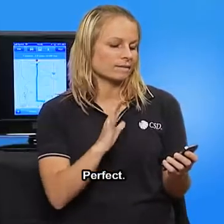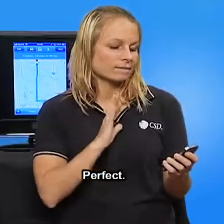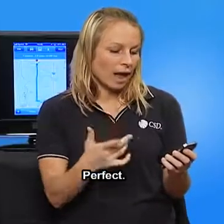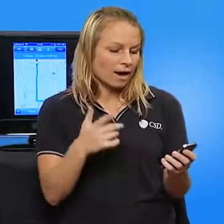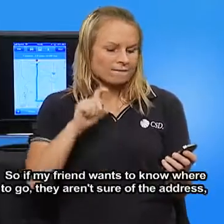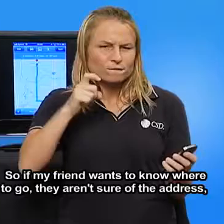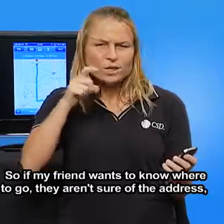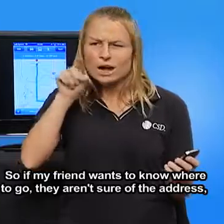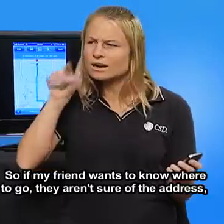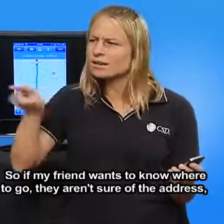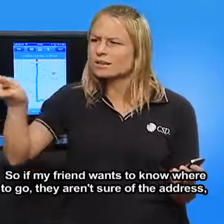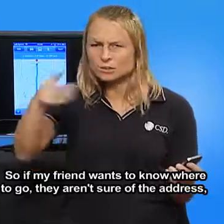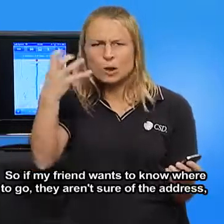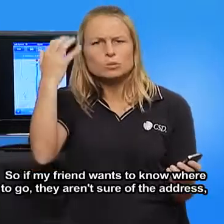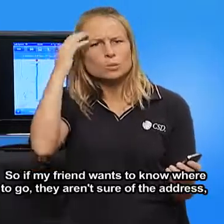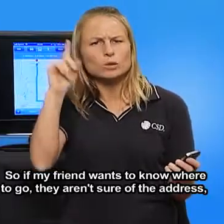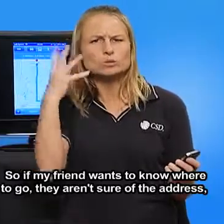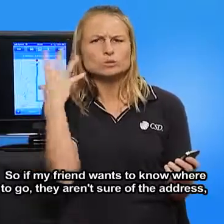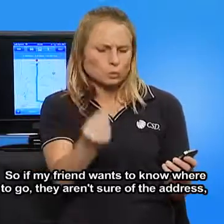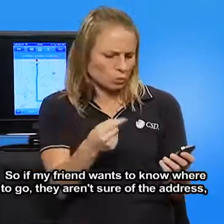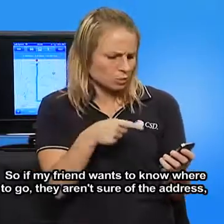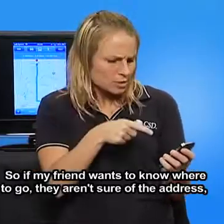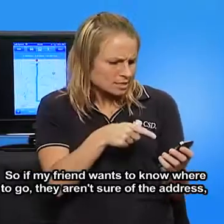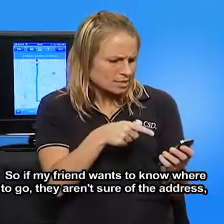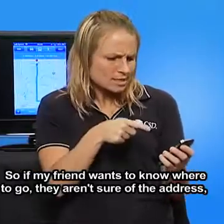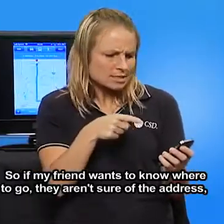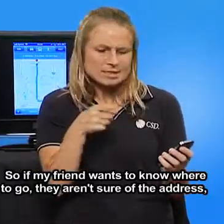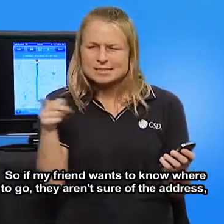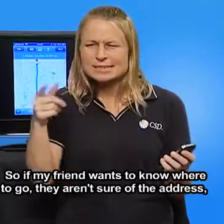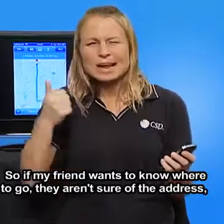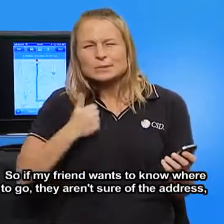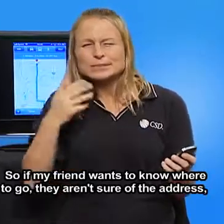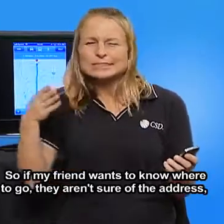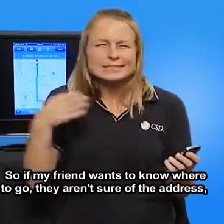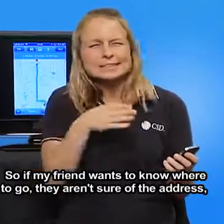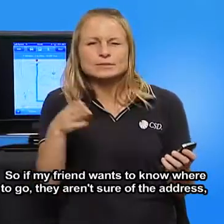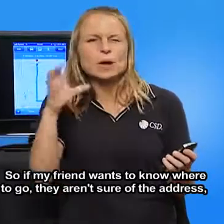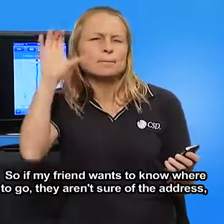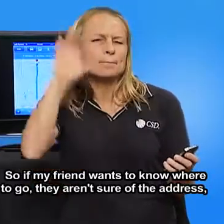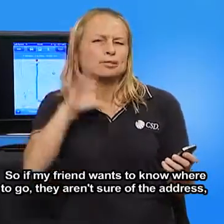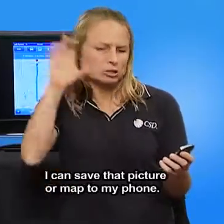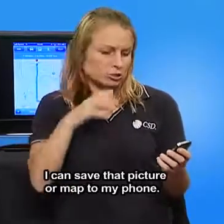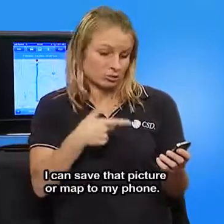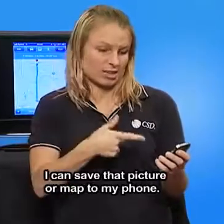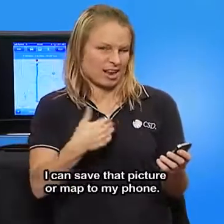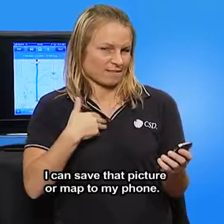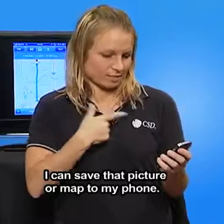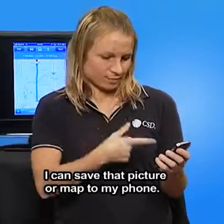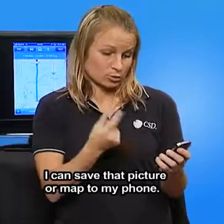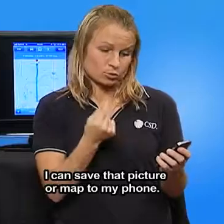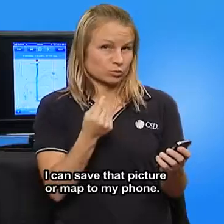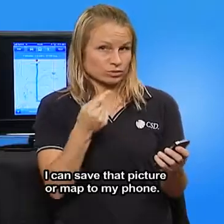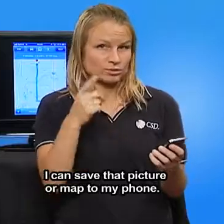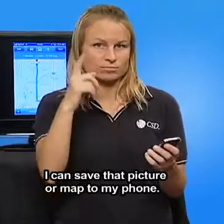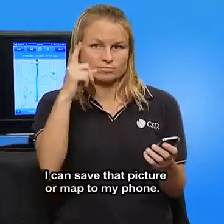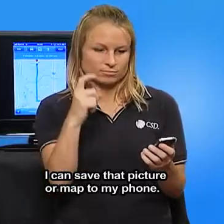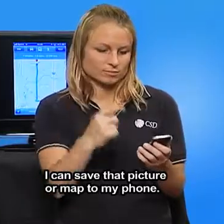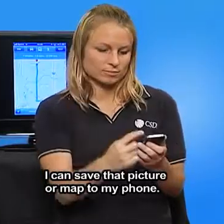Perfect. So if my friend wants to know where to go, they aren't sure of the address, I can save that picture or map to